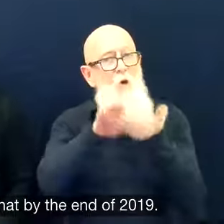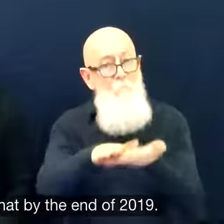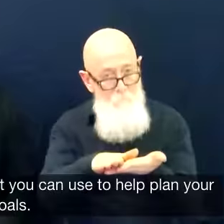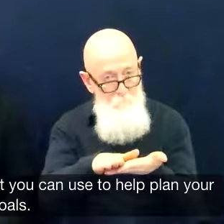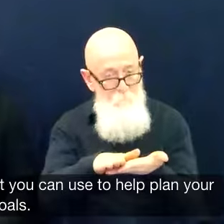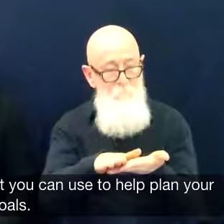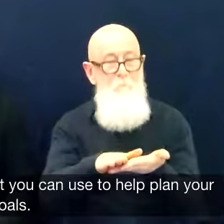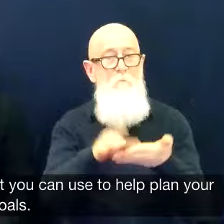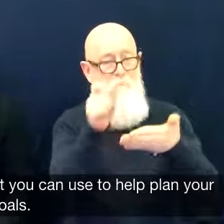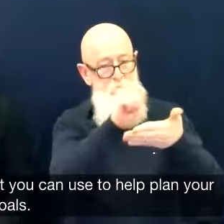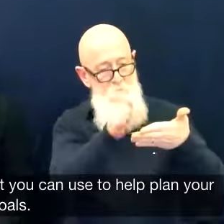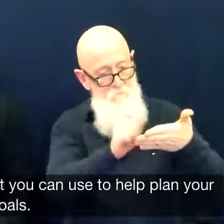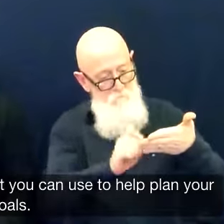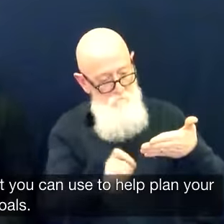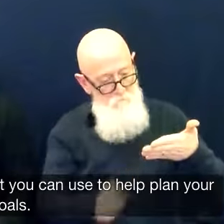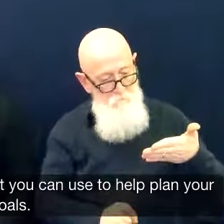around education.